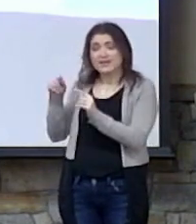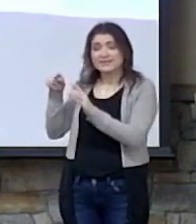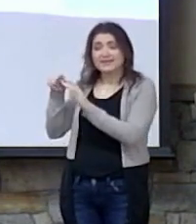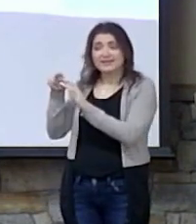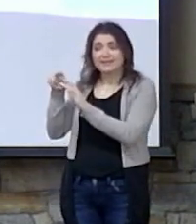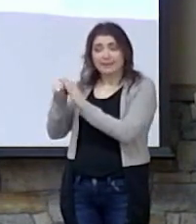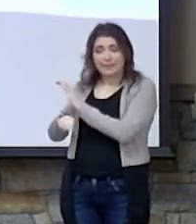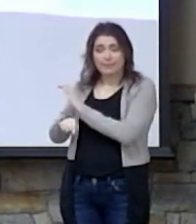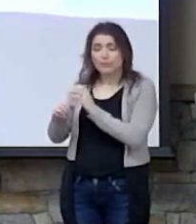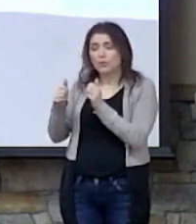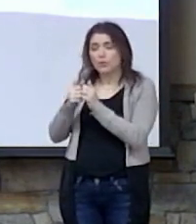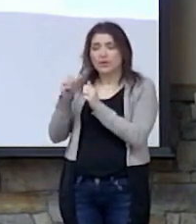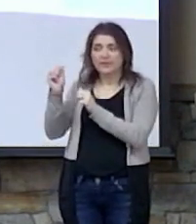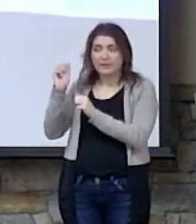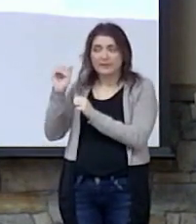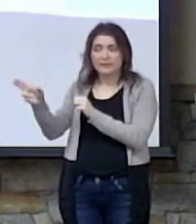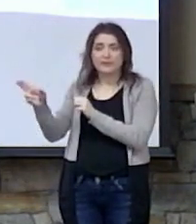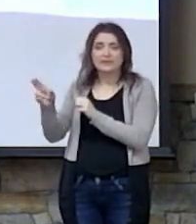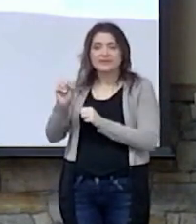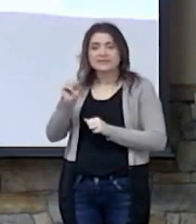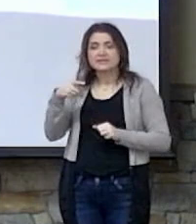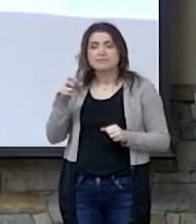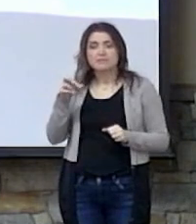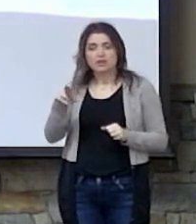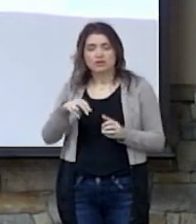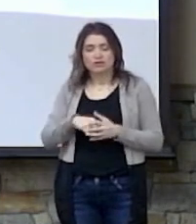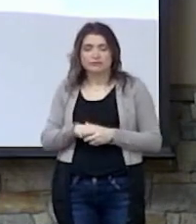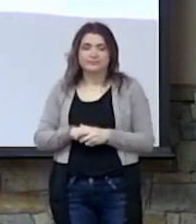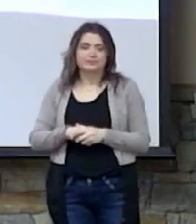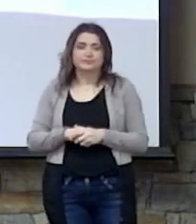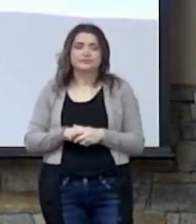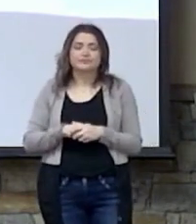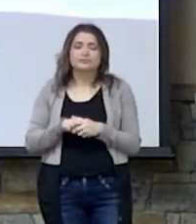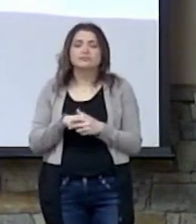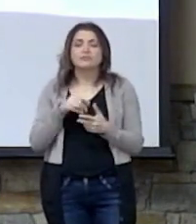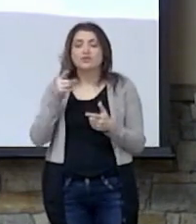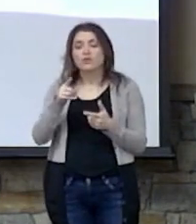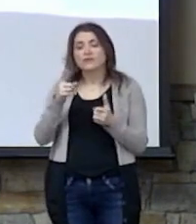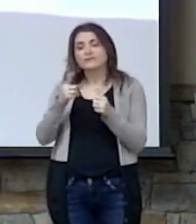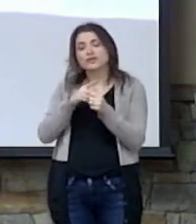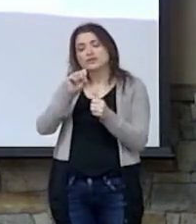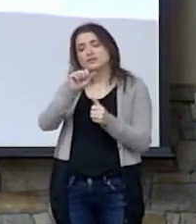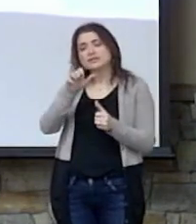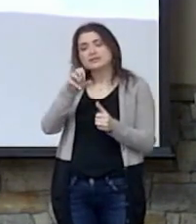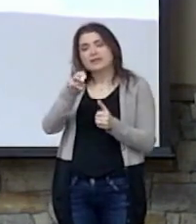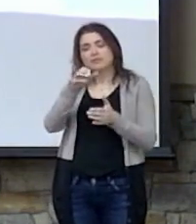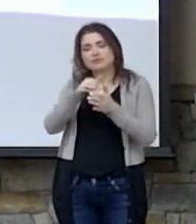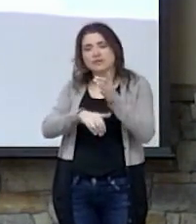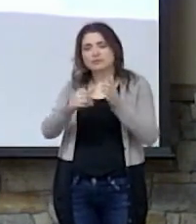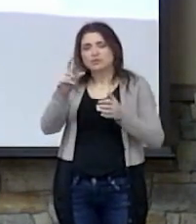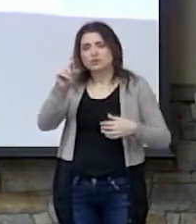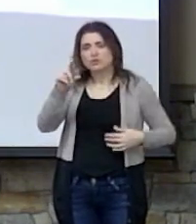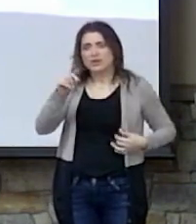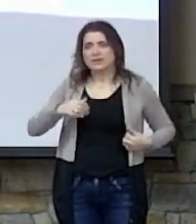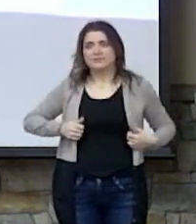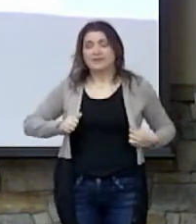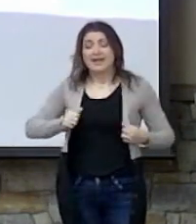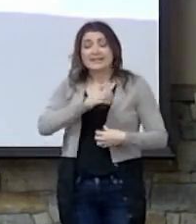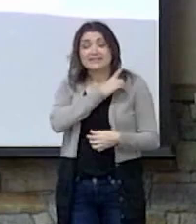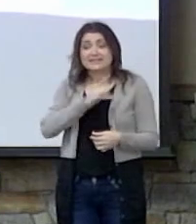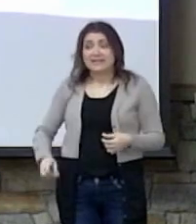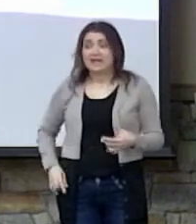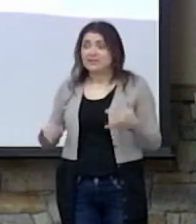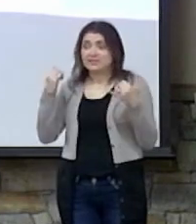spear. I want you to turn a few pages to 1 Samuel chapter 20. David has now been on the